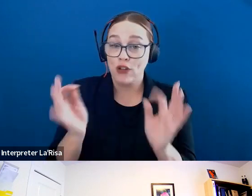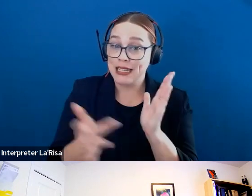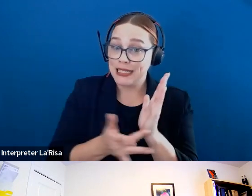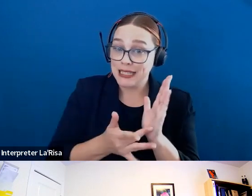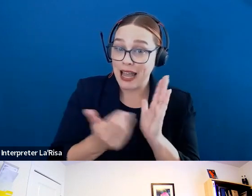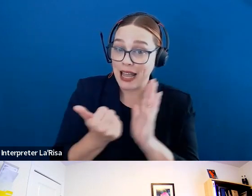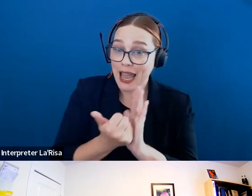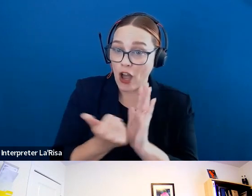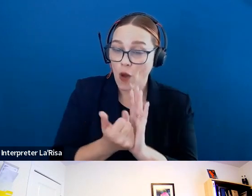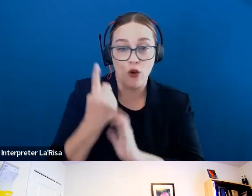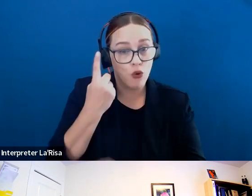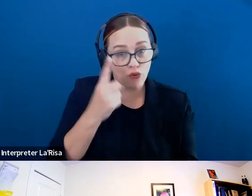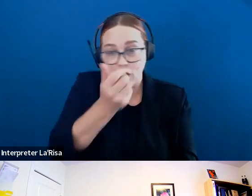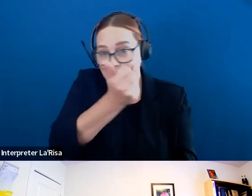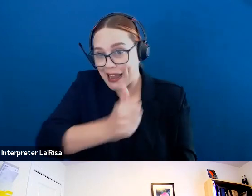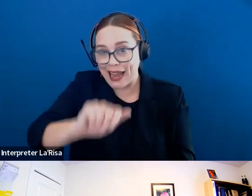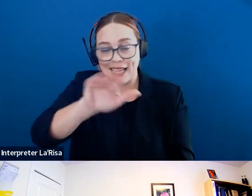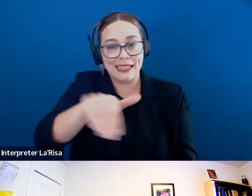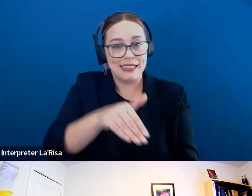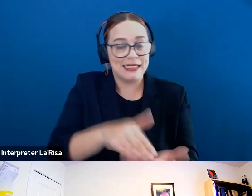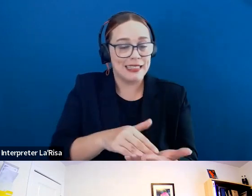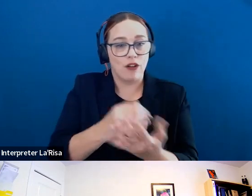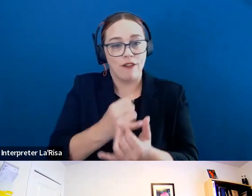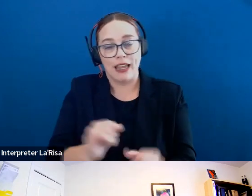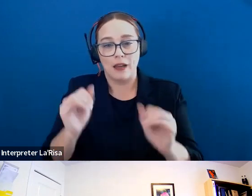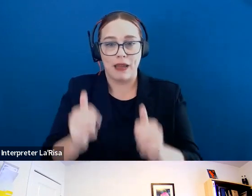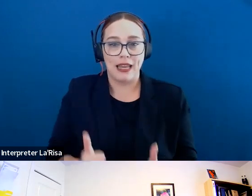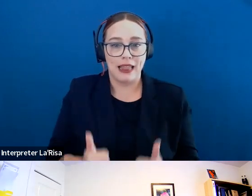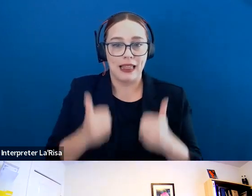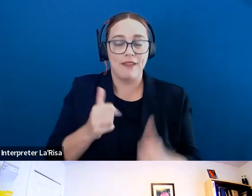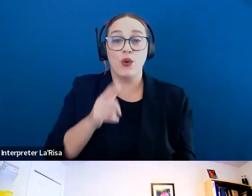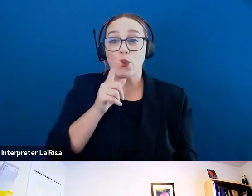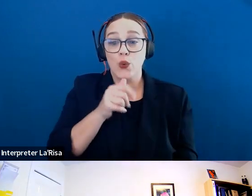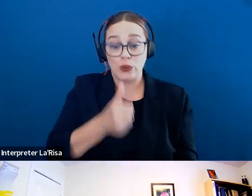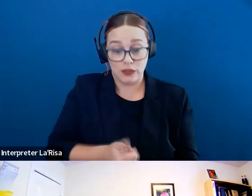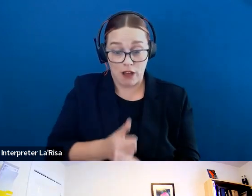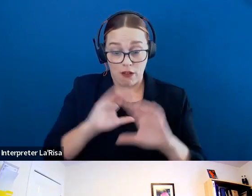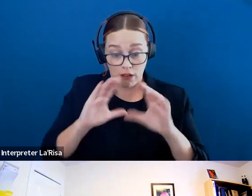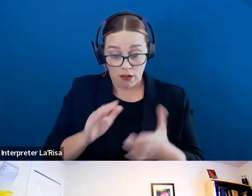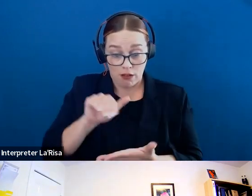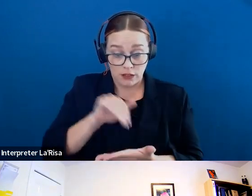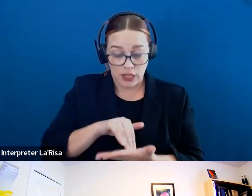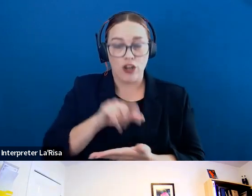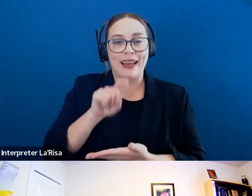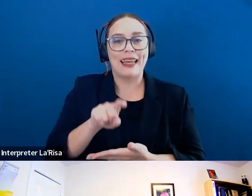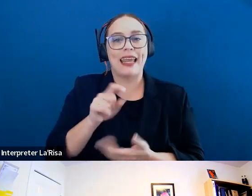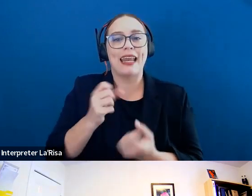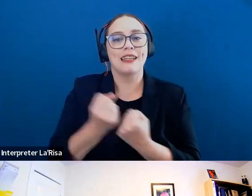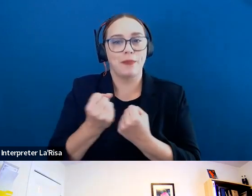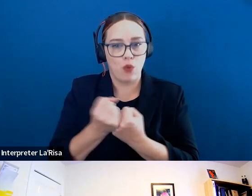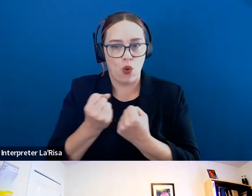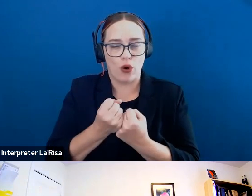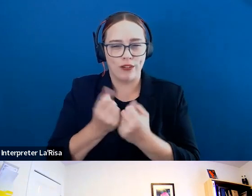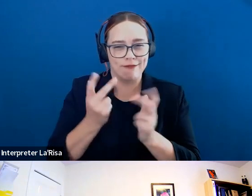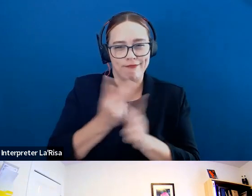for Independent Living who may need some additional support to maybe dissect and really